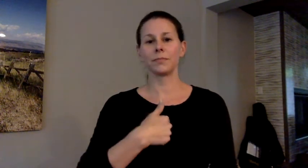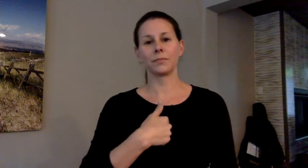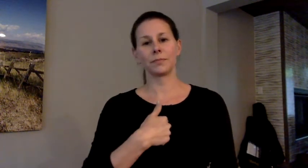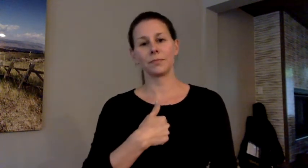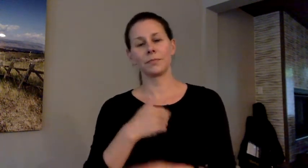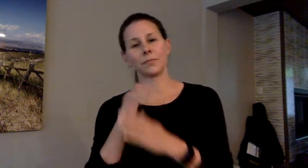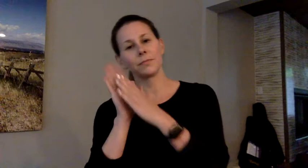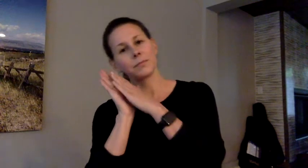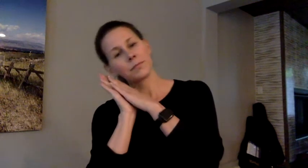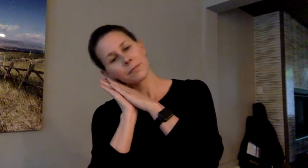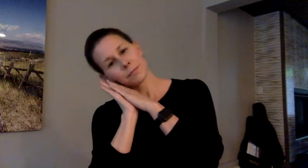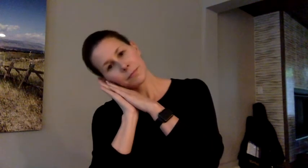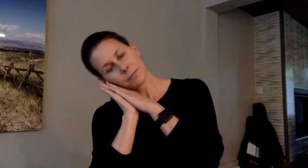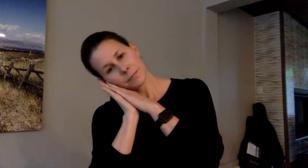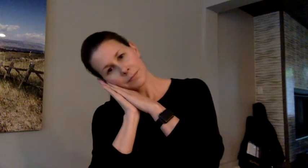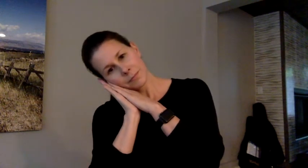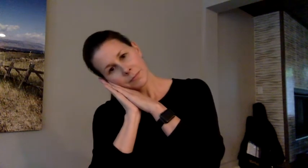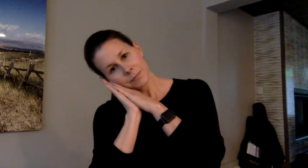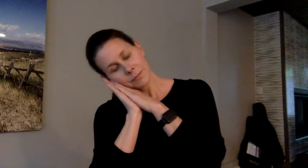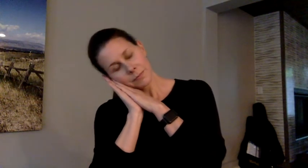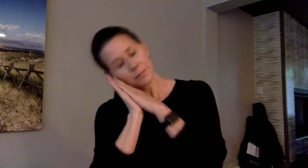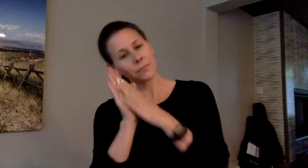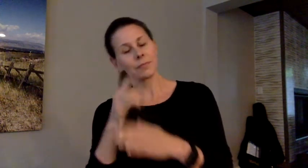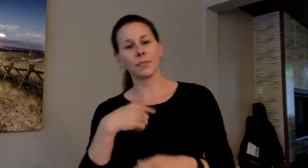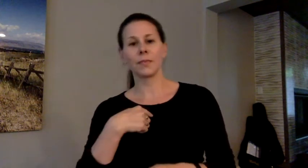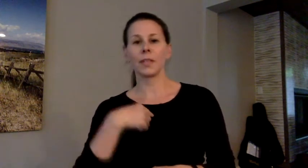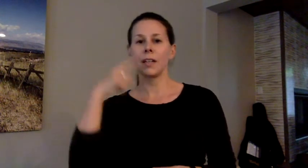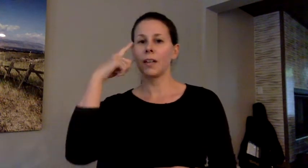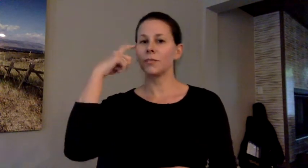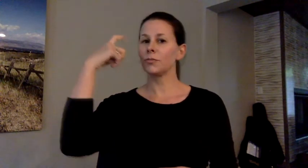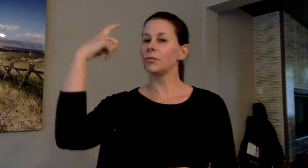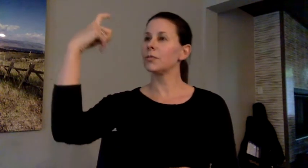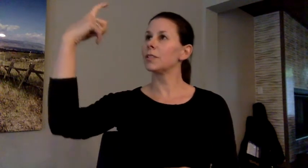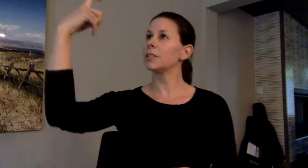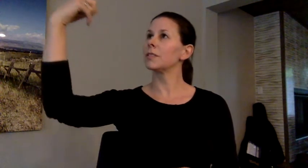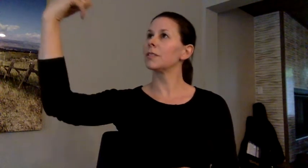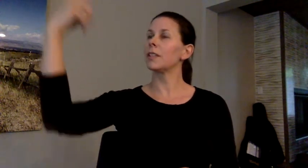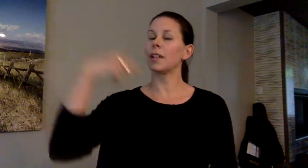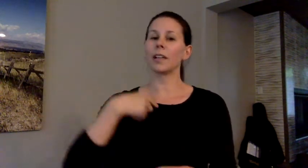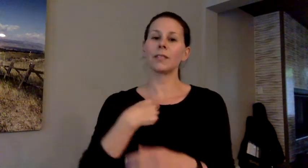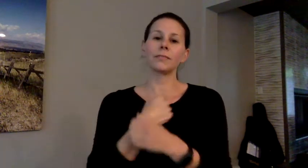As I lay sleeping, I dreamed I held